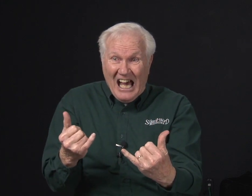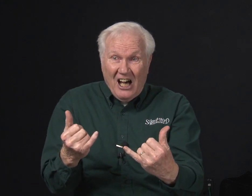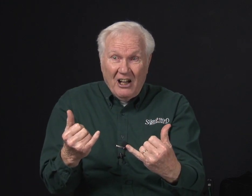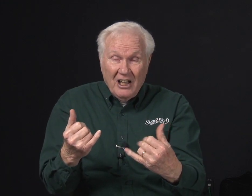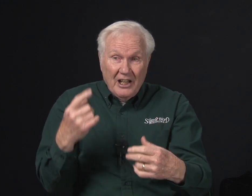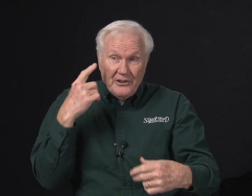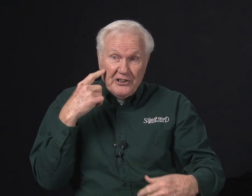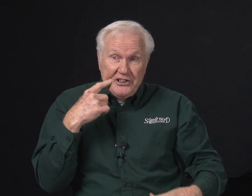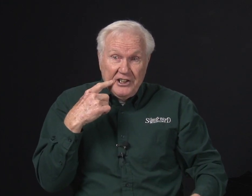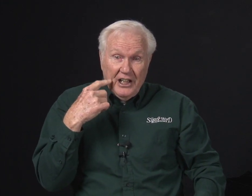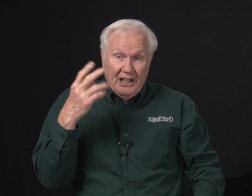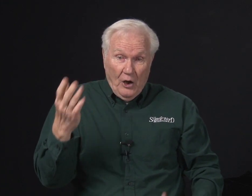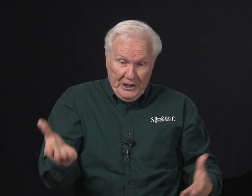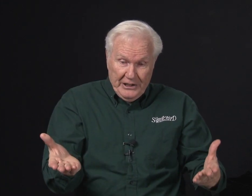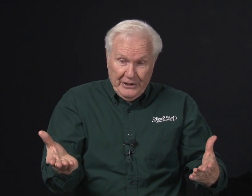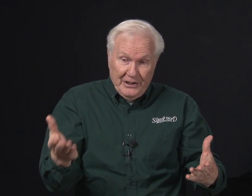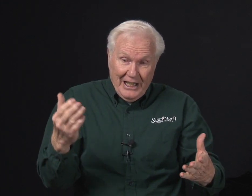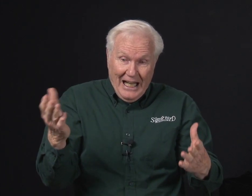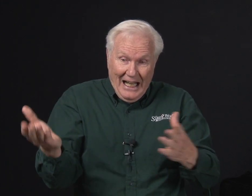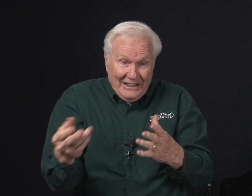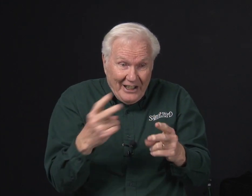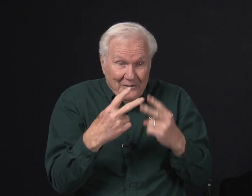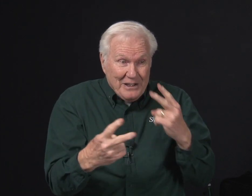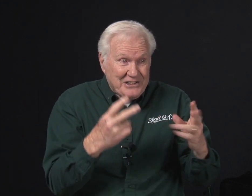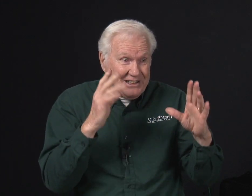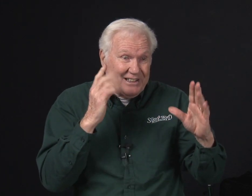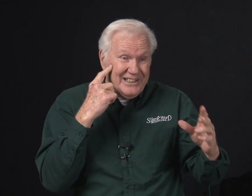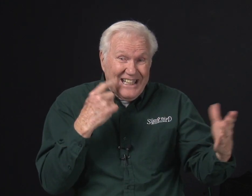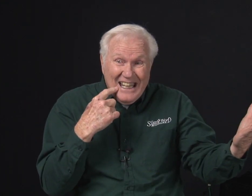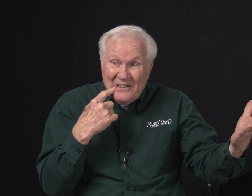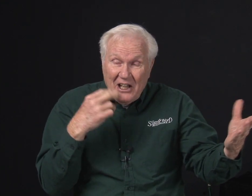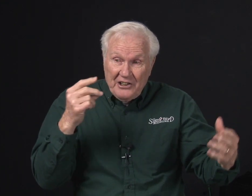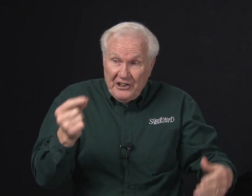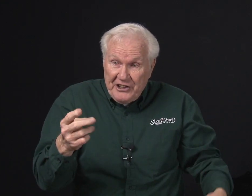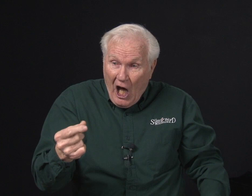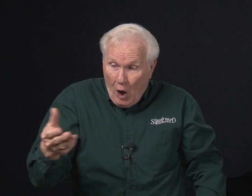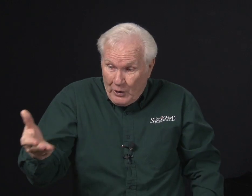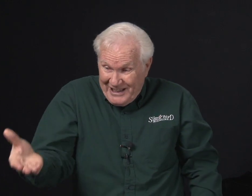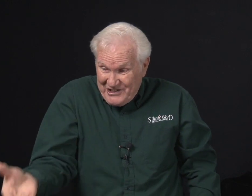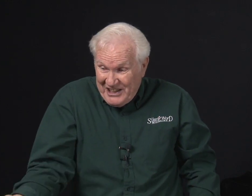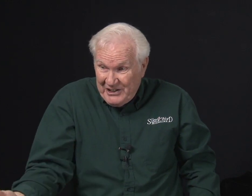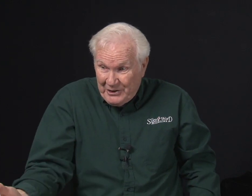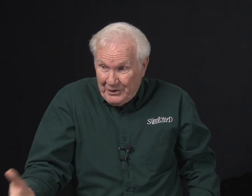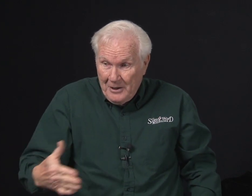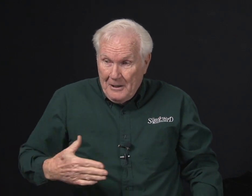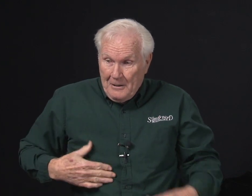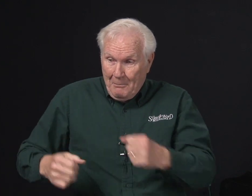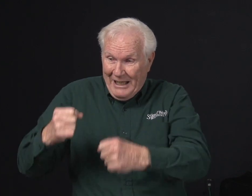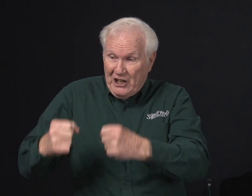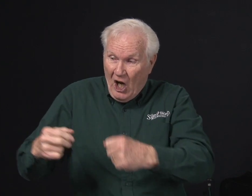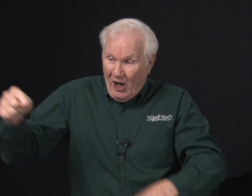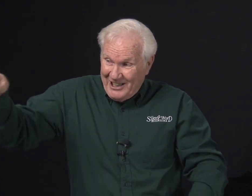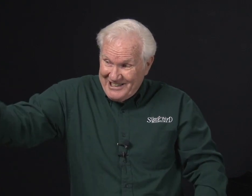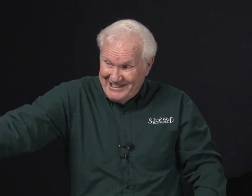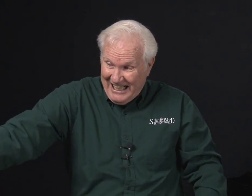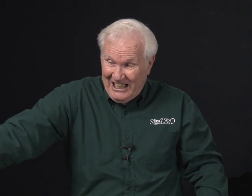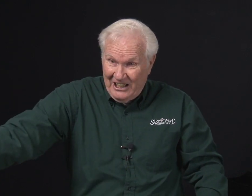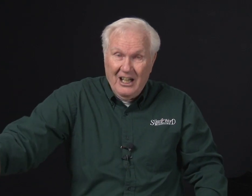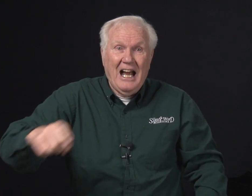Now, here I got to visit the deaf. The dog is here. My car is there.